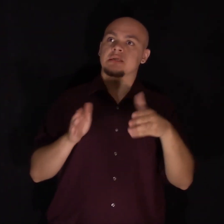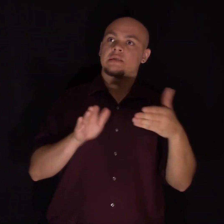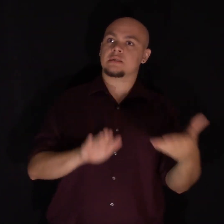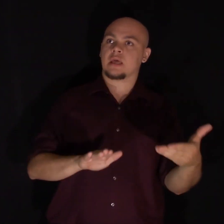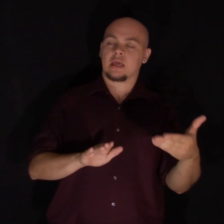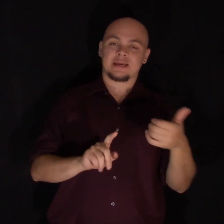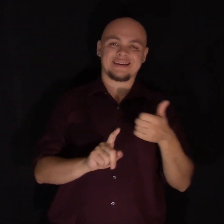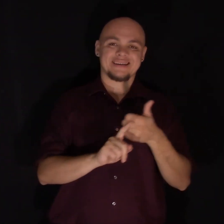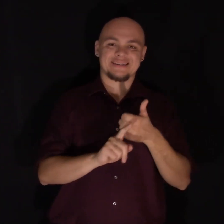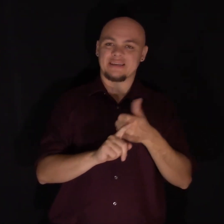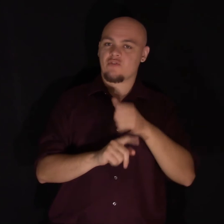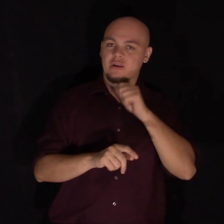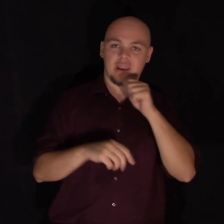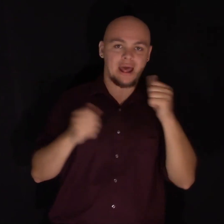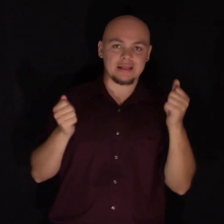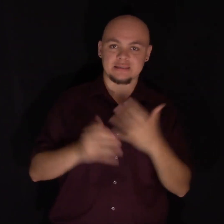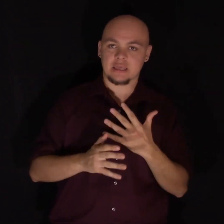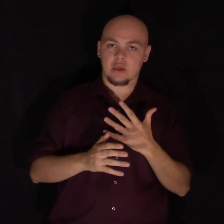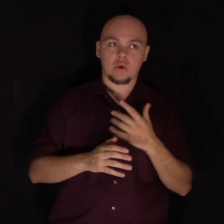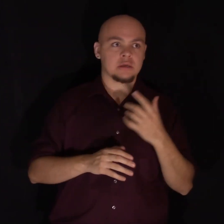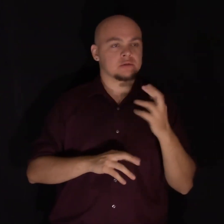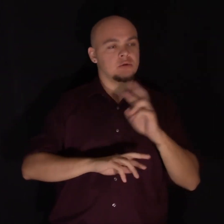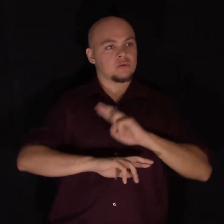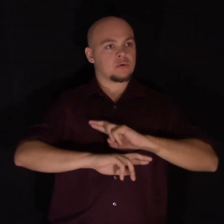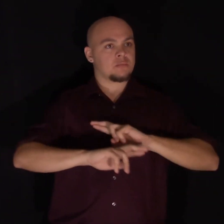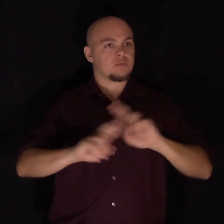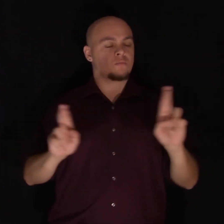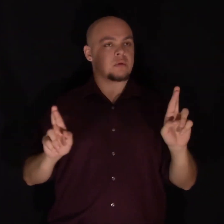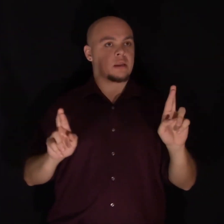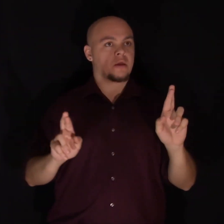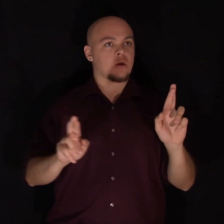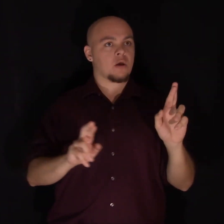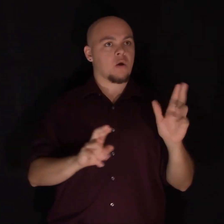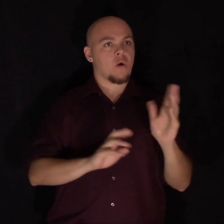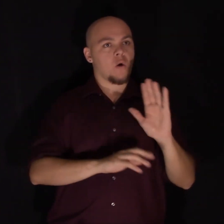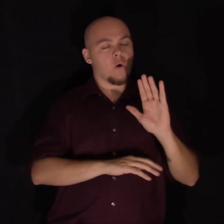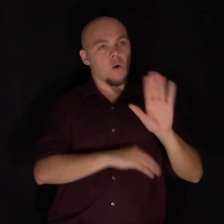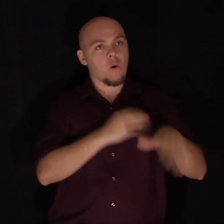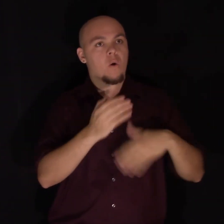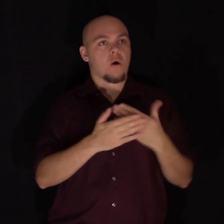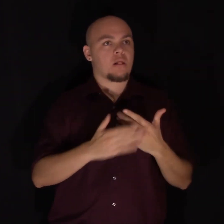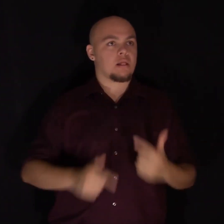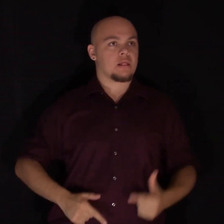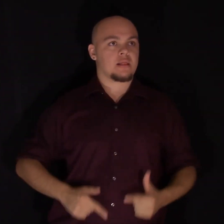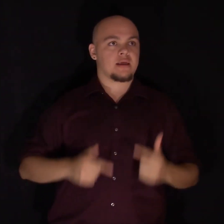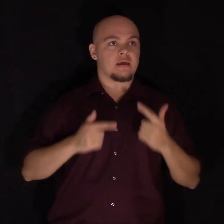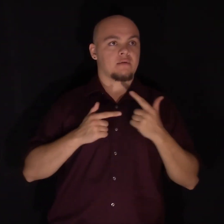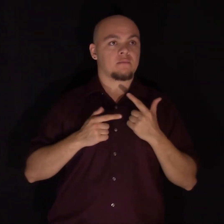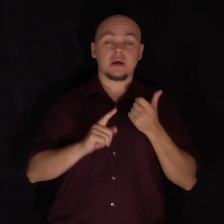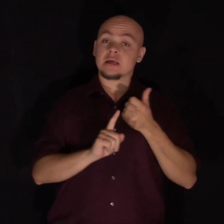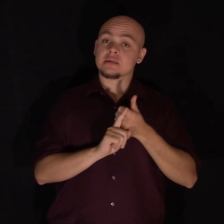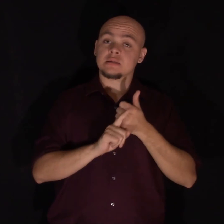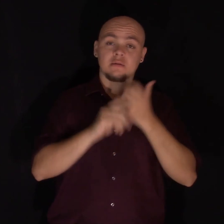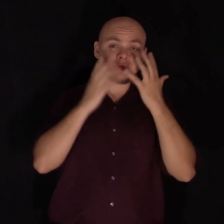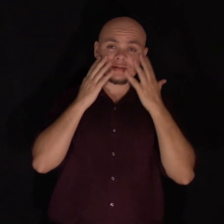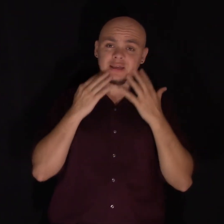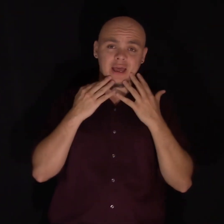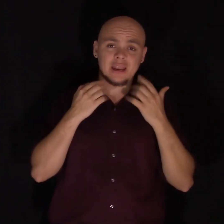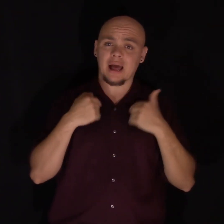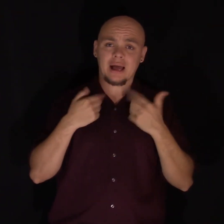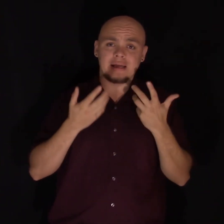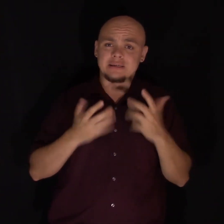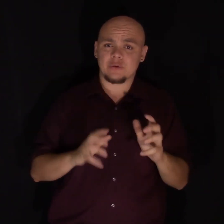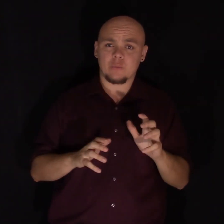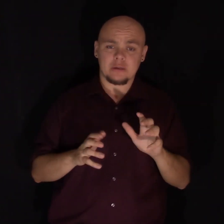scary. It's almost like we've been preparing for it our whole lives. But it was very sad. I didn't want to go. I love my